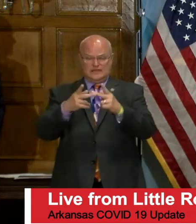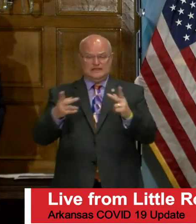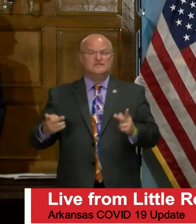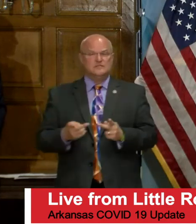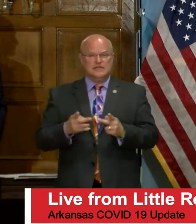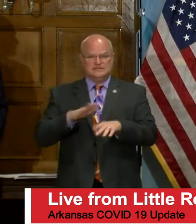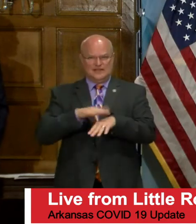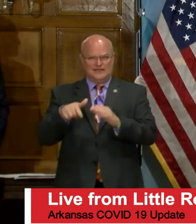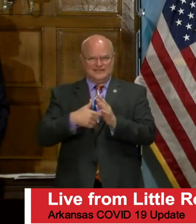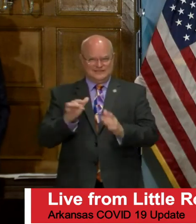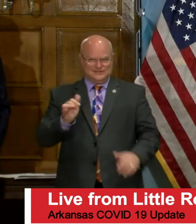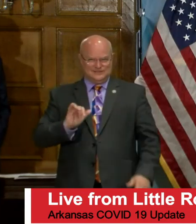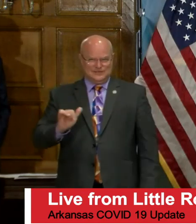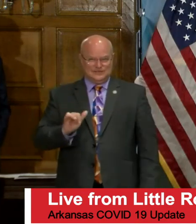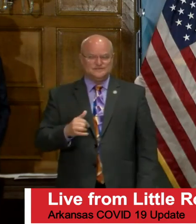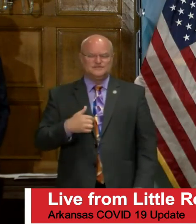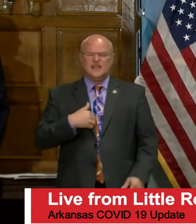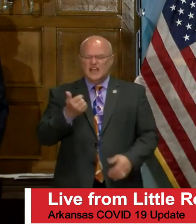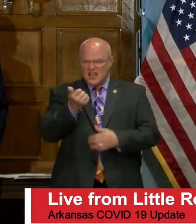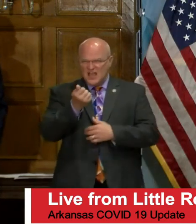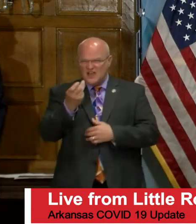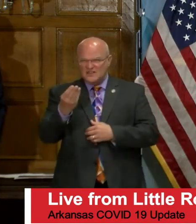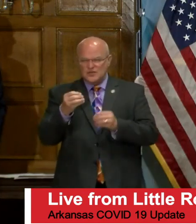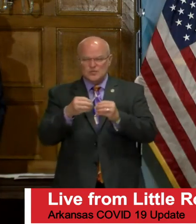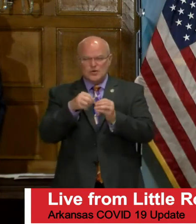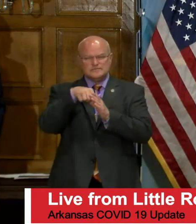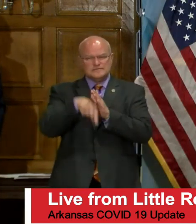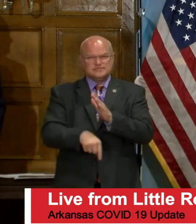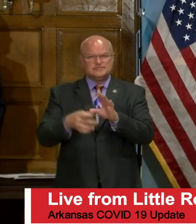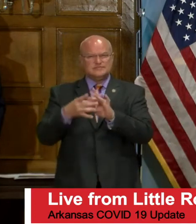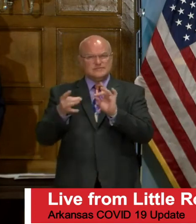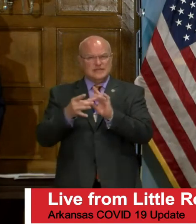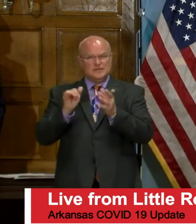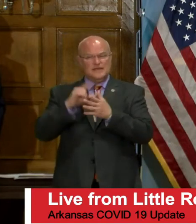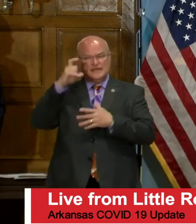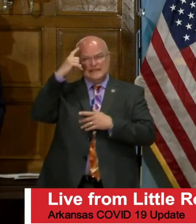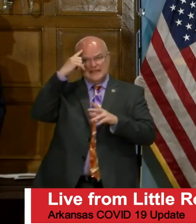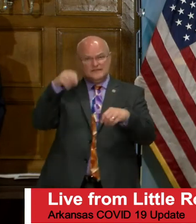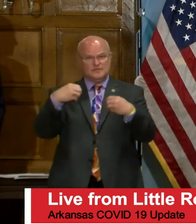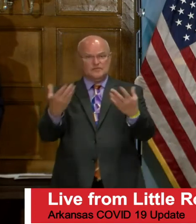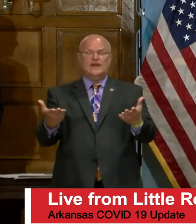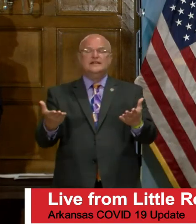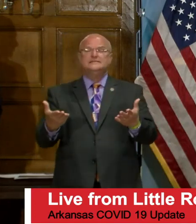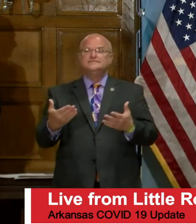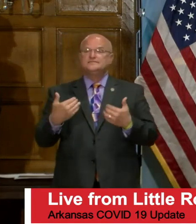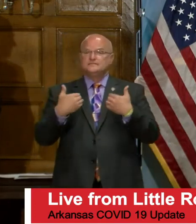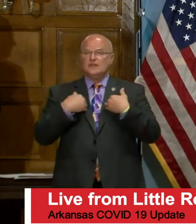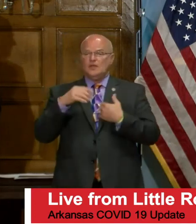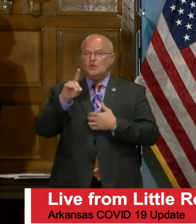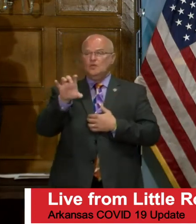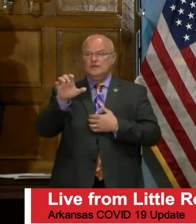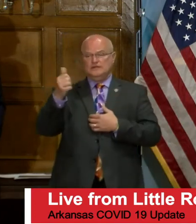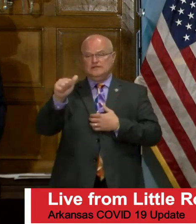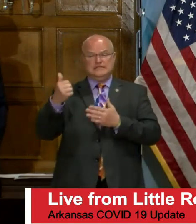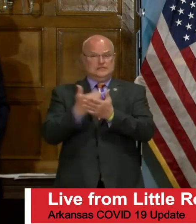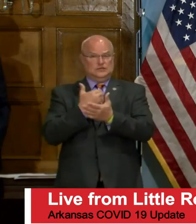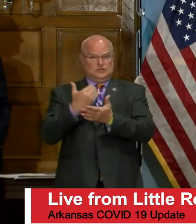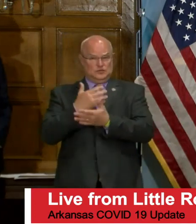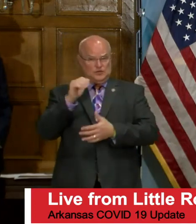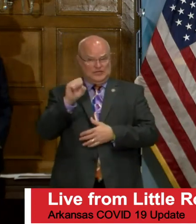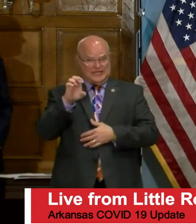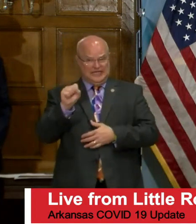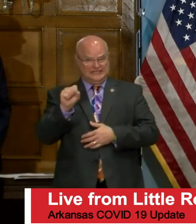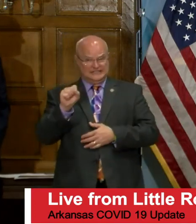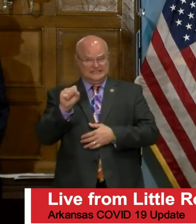on this. I want to give a few details on the numbers that the Governor provided. We did have 110 new cases.